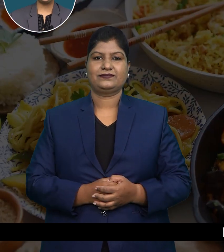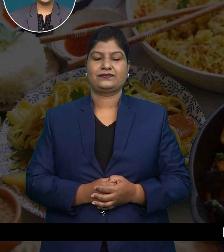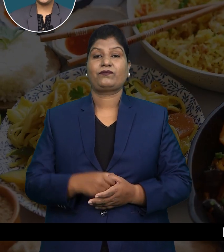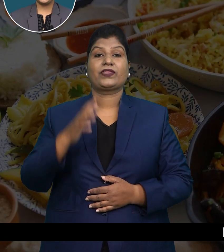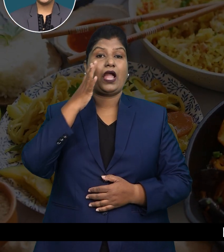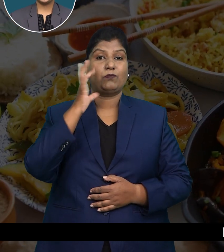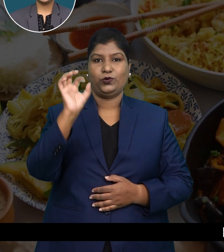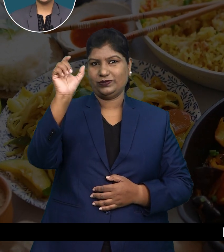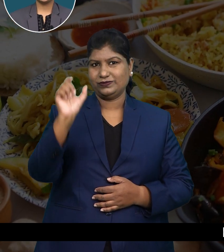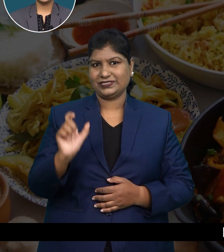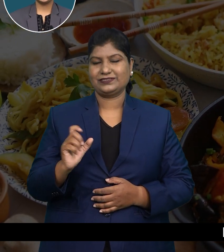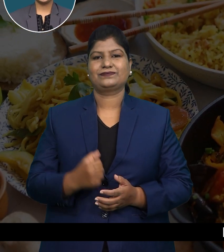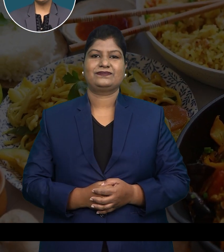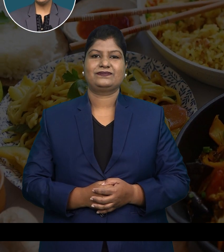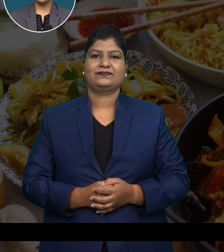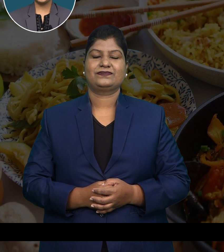keywords,